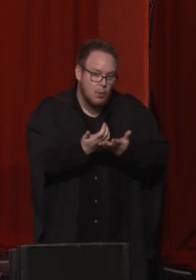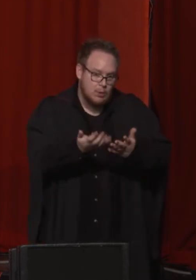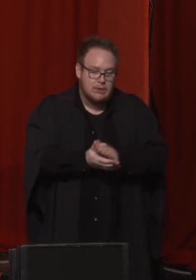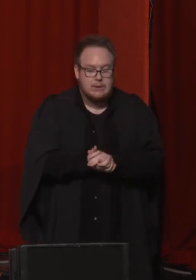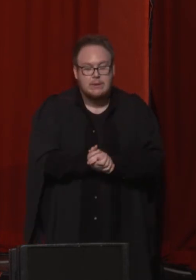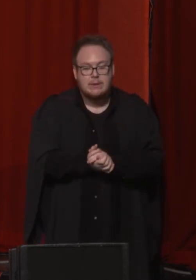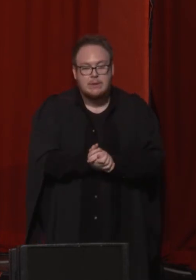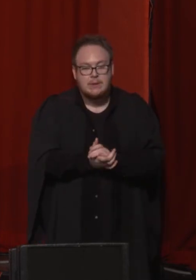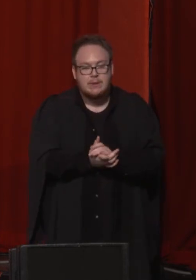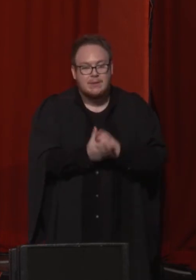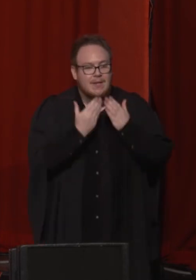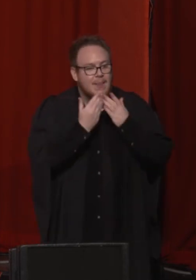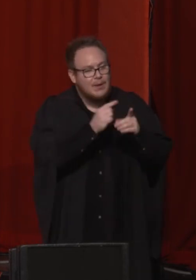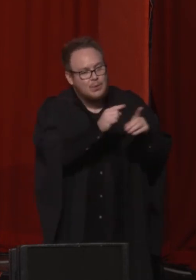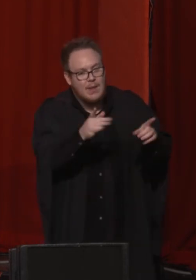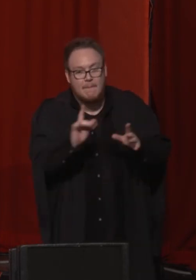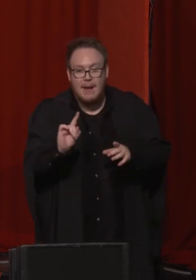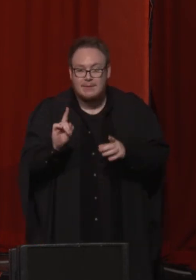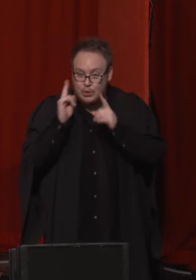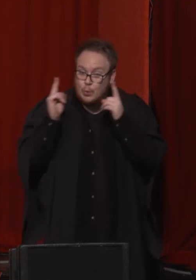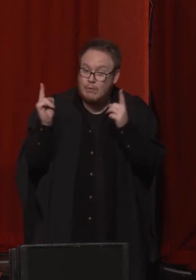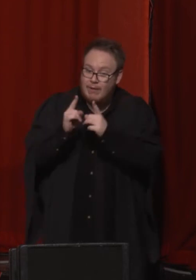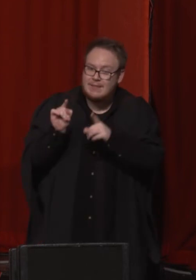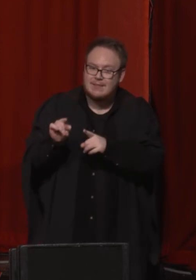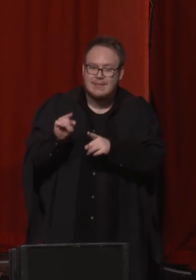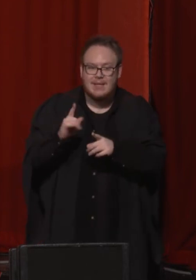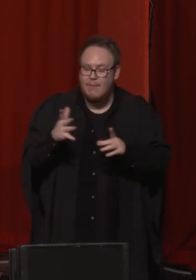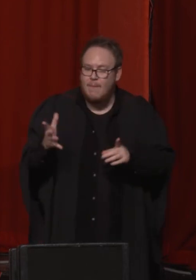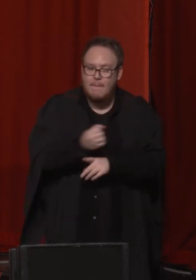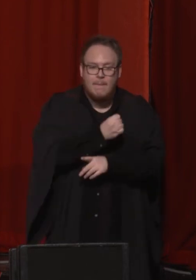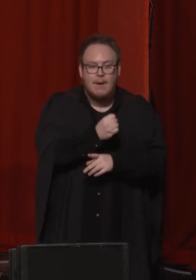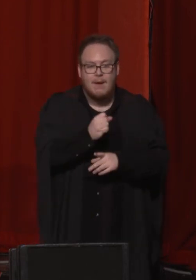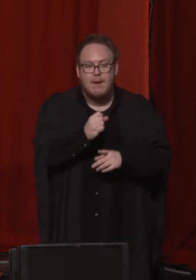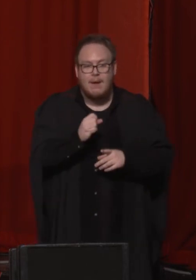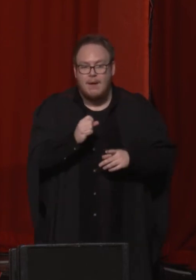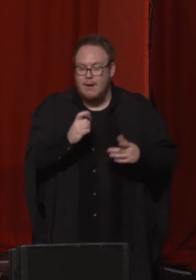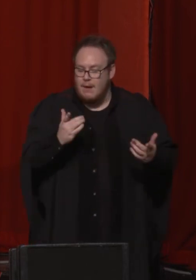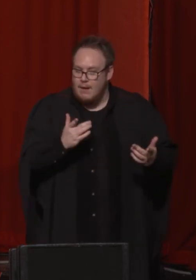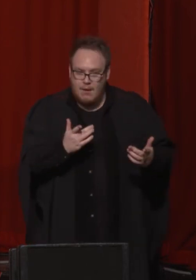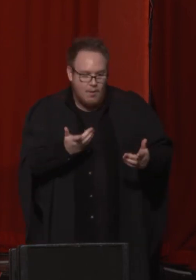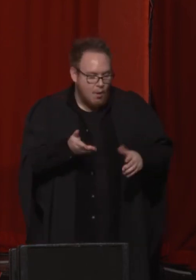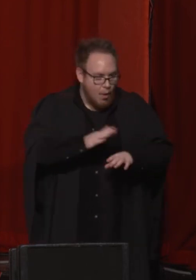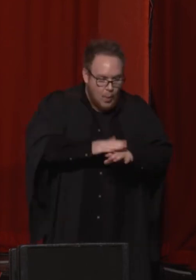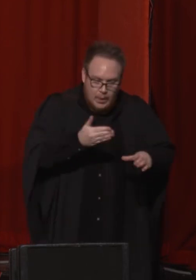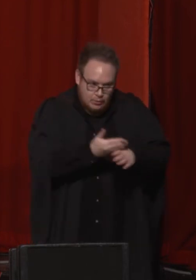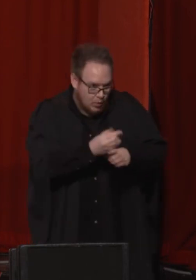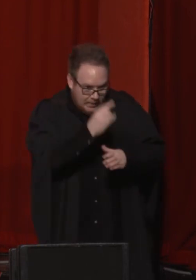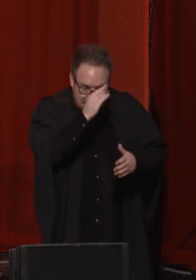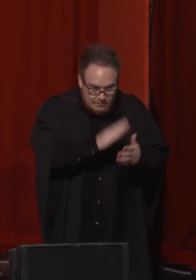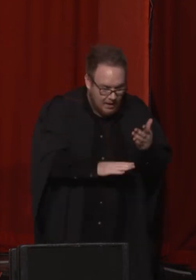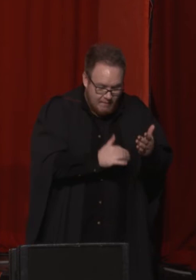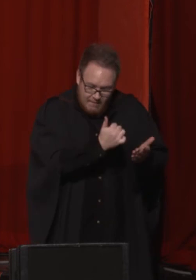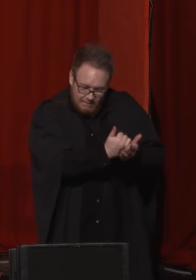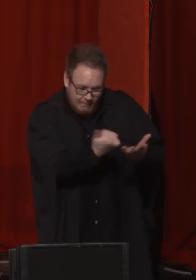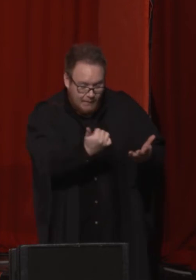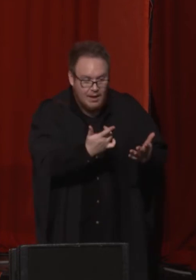And thanks to them and Staffordshire University, we have gained first-class on-the-job experience, perfectly blended with